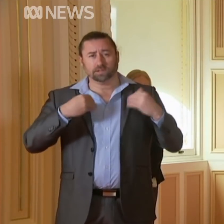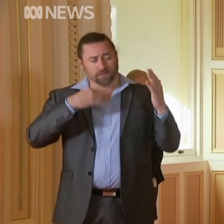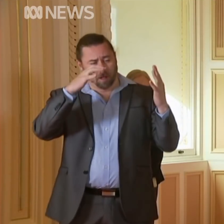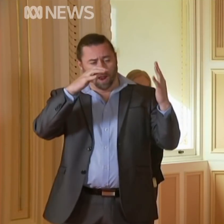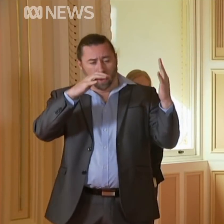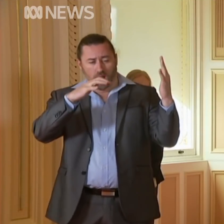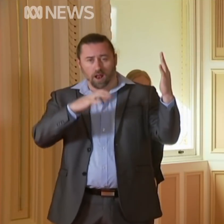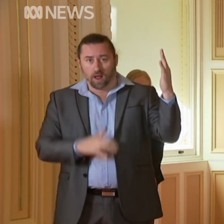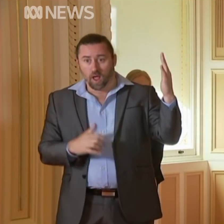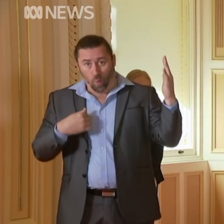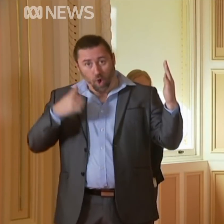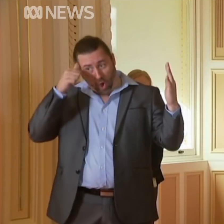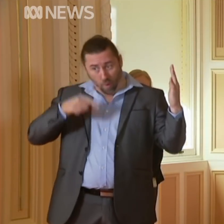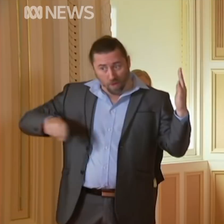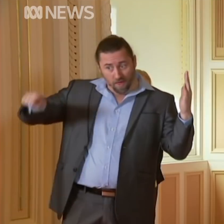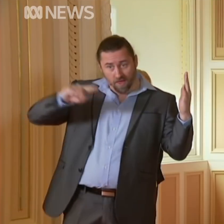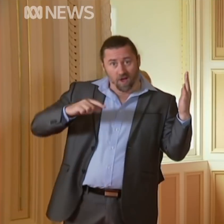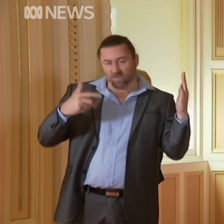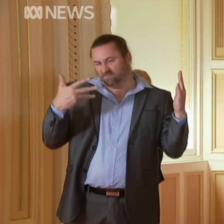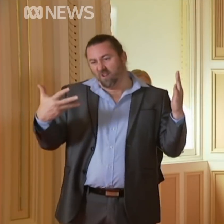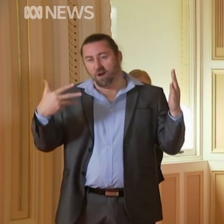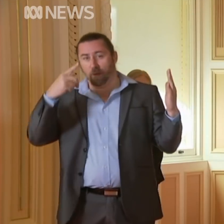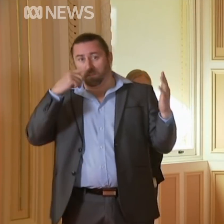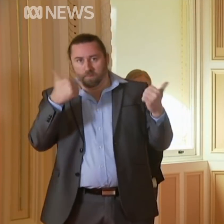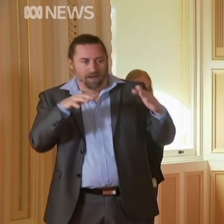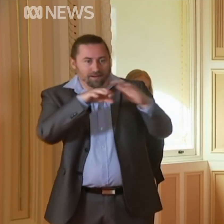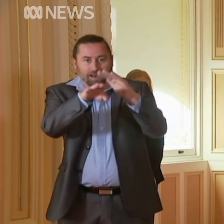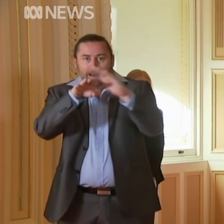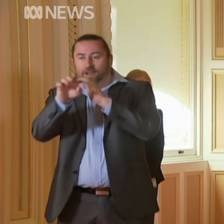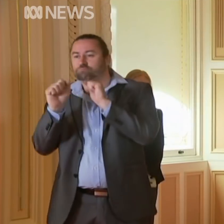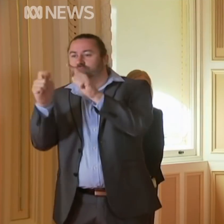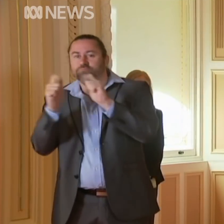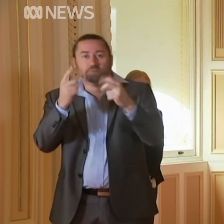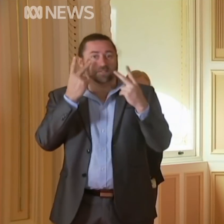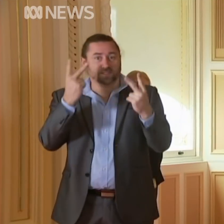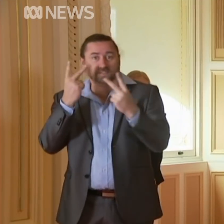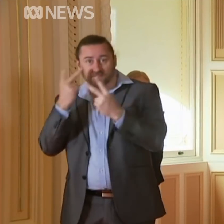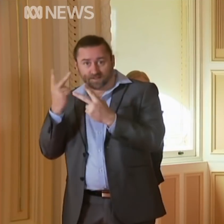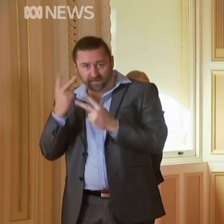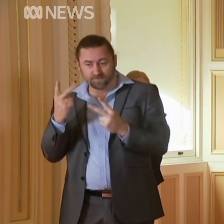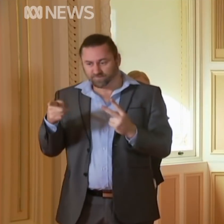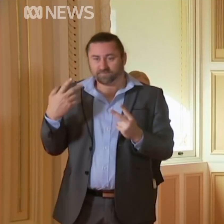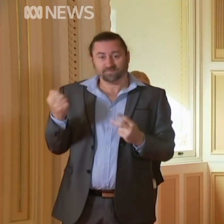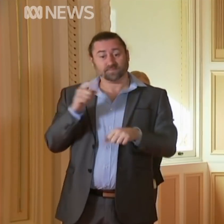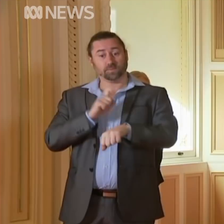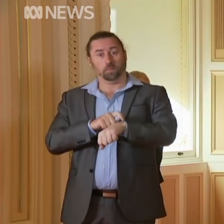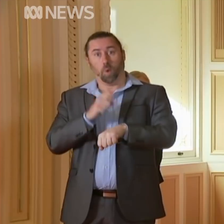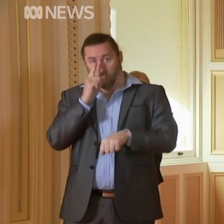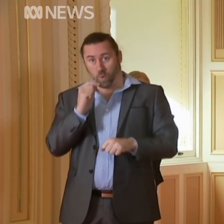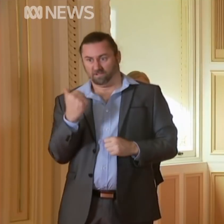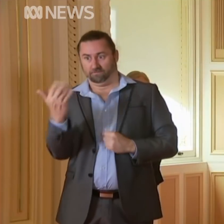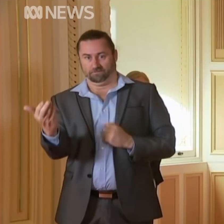the known cases, now known cases, have visited in the period in which they're believed to be infectious. We would